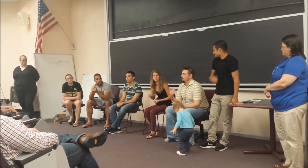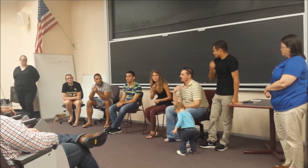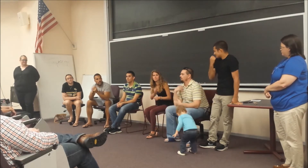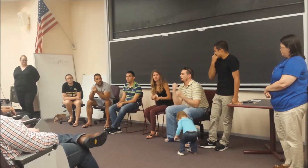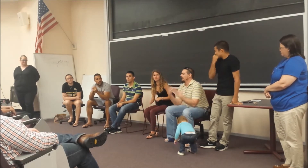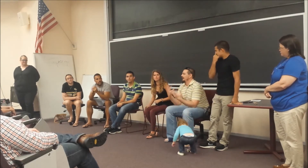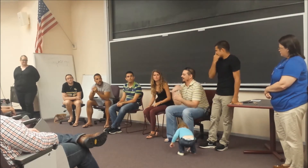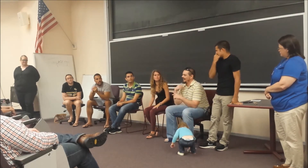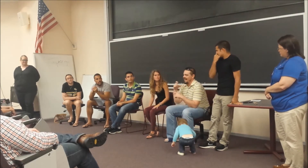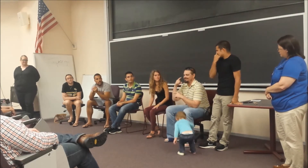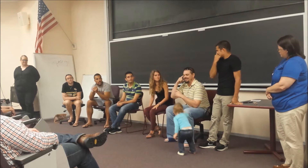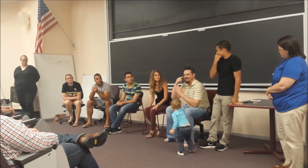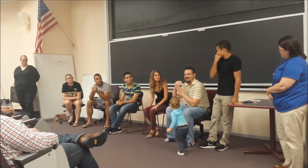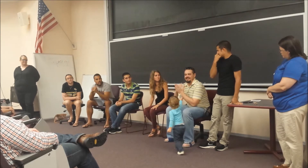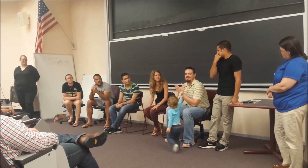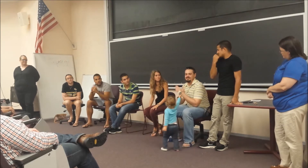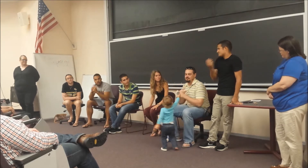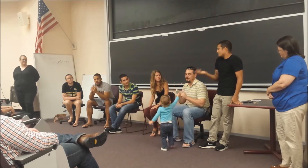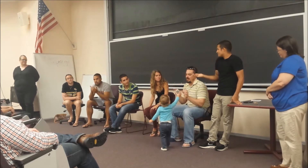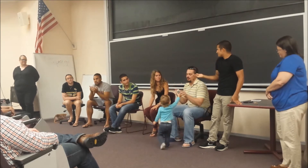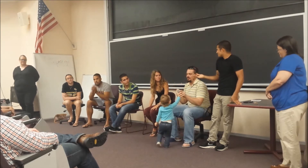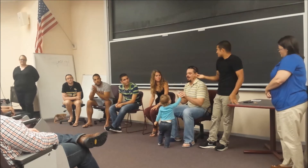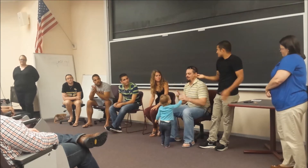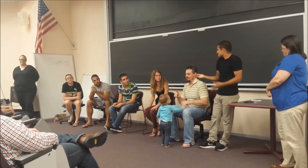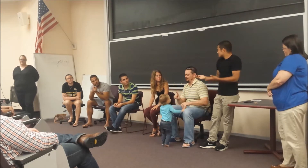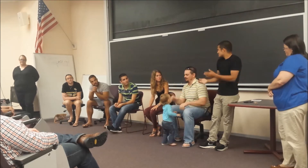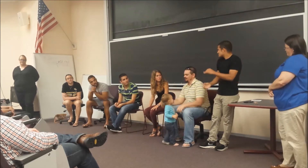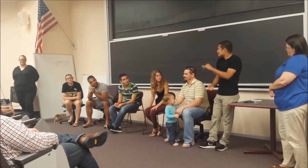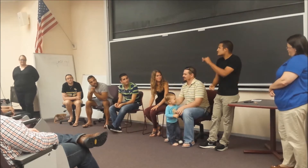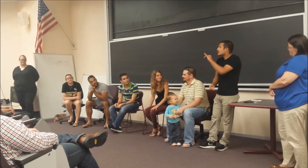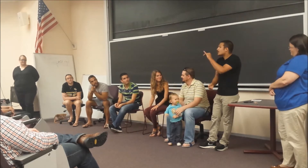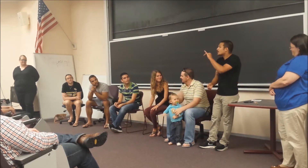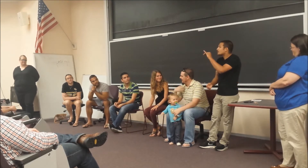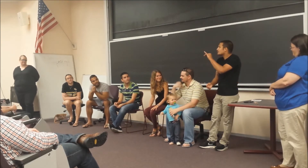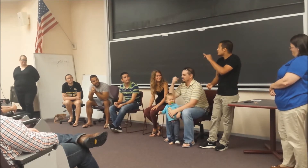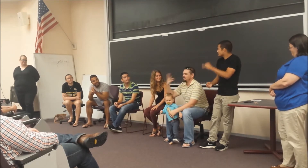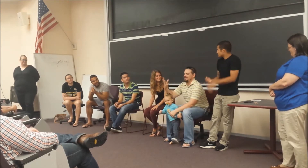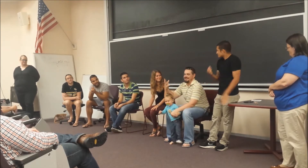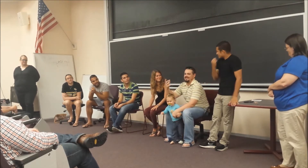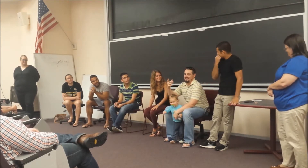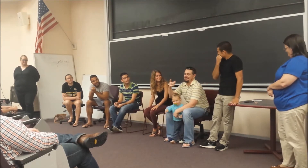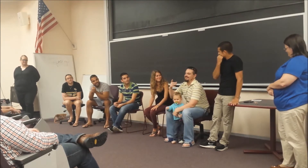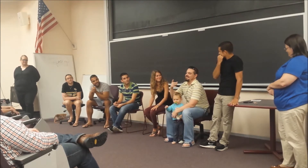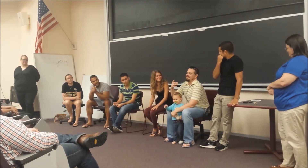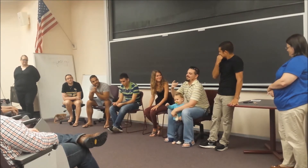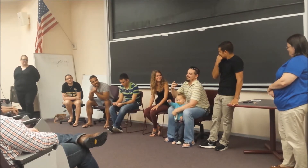it? True biz, it has many connotations, I think. There's a list. But,